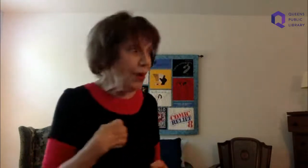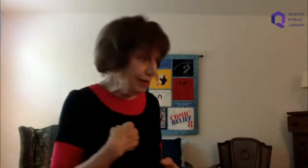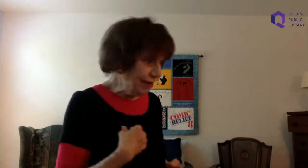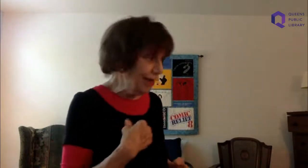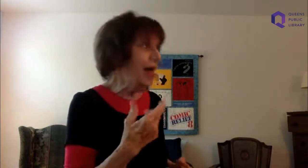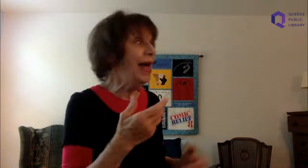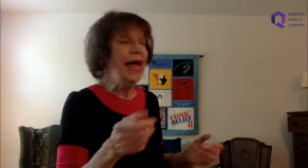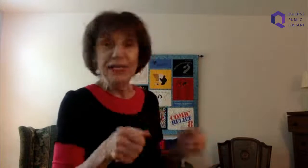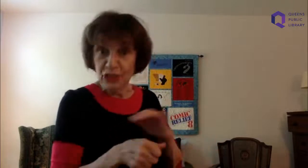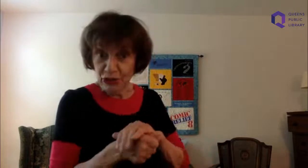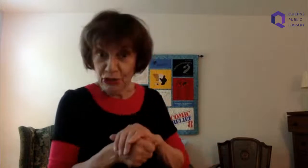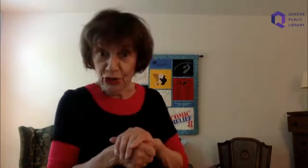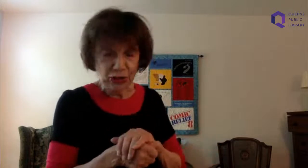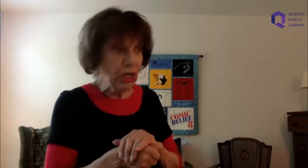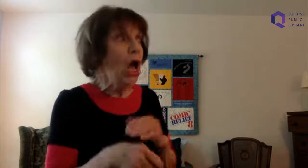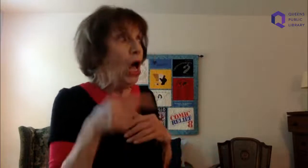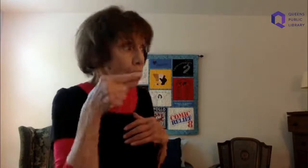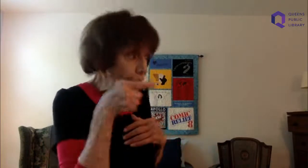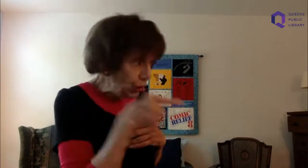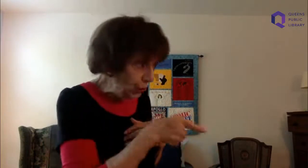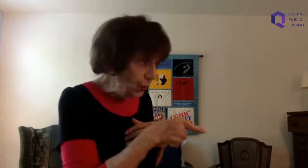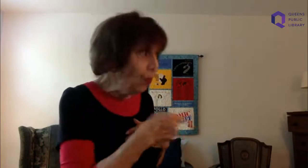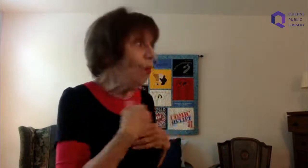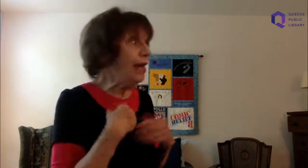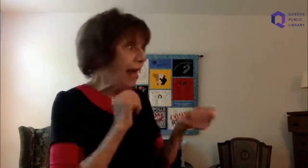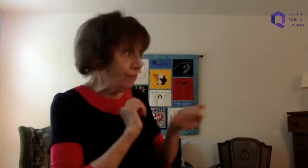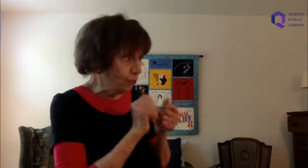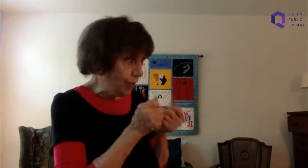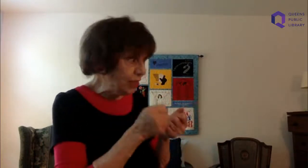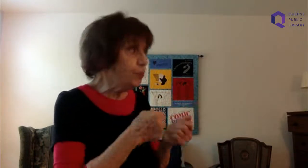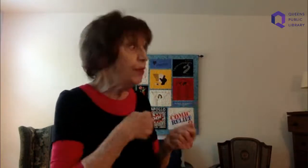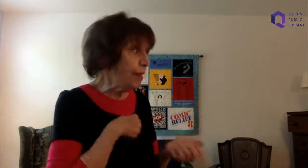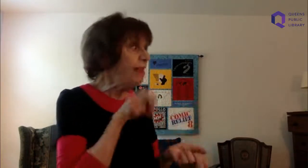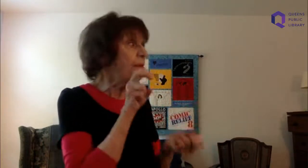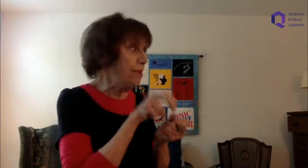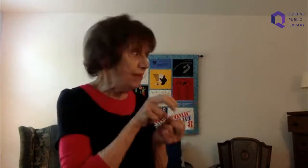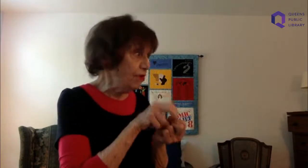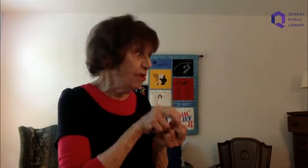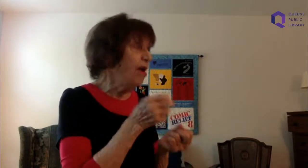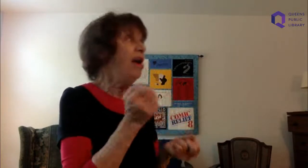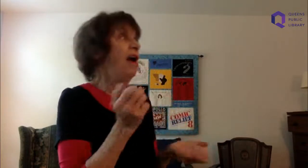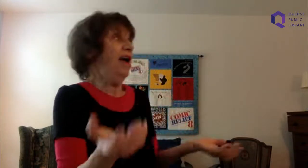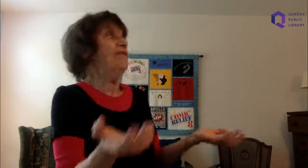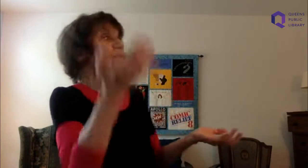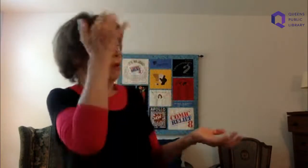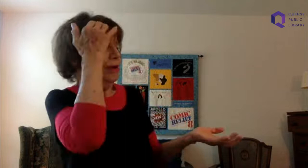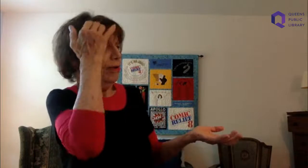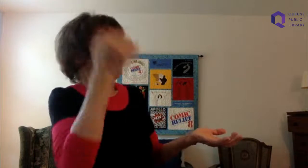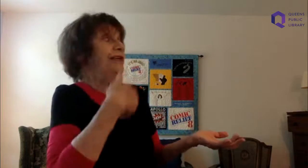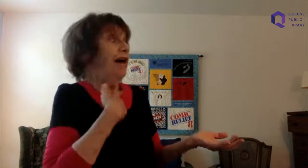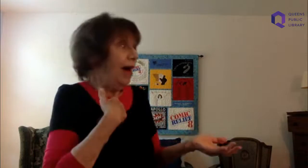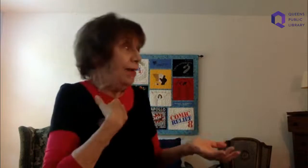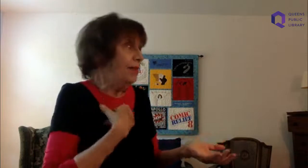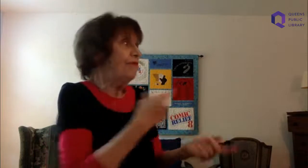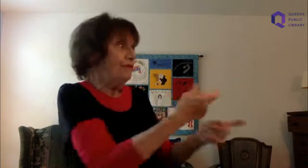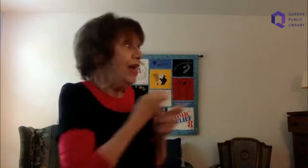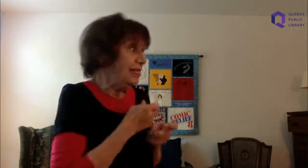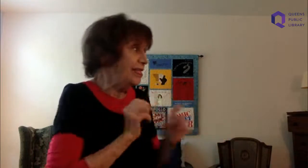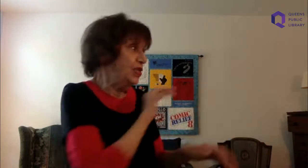want to, to the turtle, you want to have a race with me, the beaver? Everyone knows that I'm the fastest